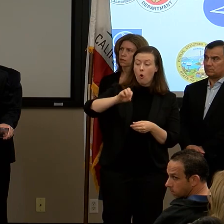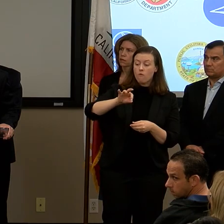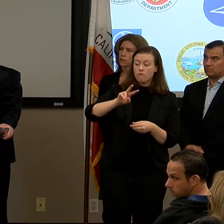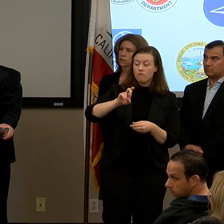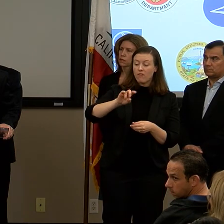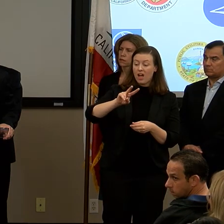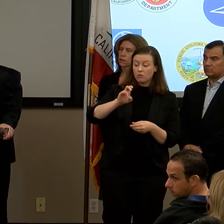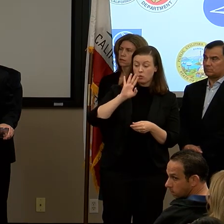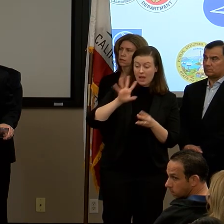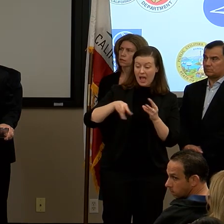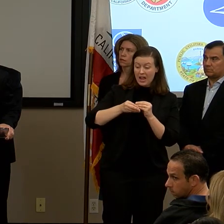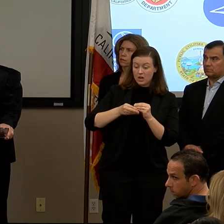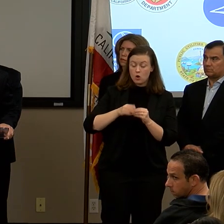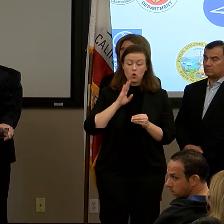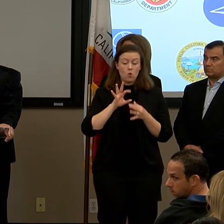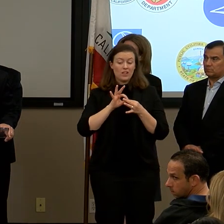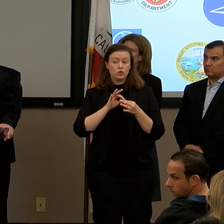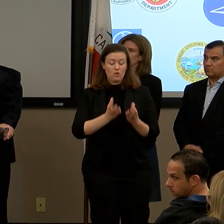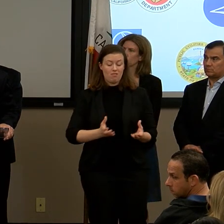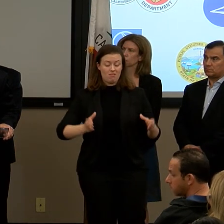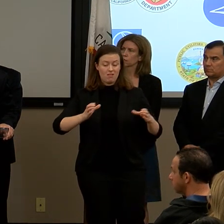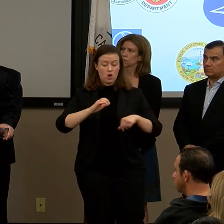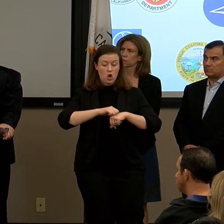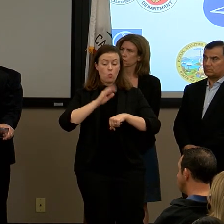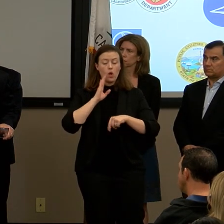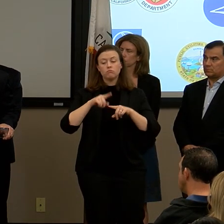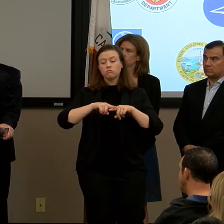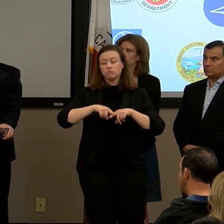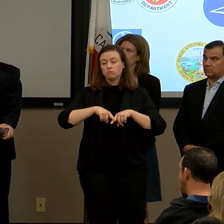with regard to whether a liner will need to be installed, it will depend